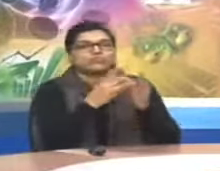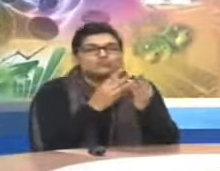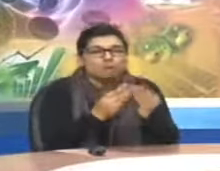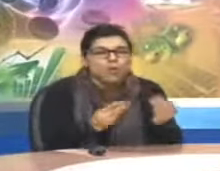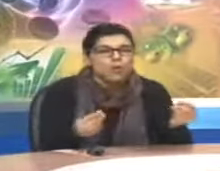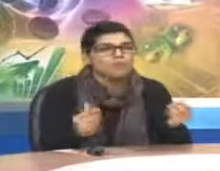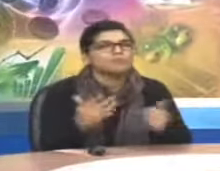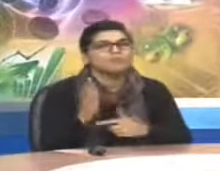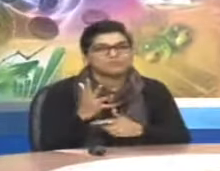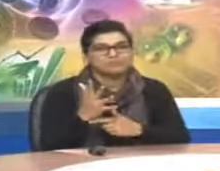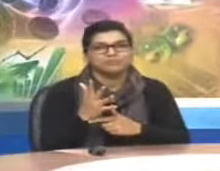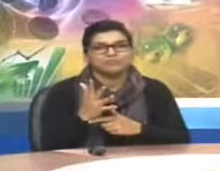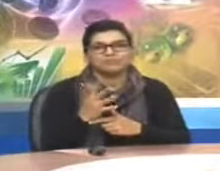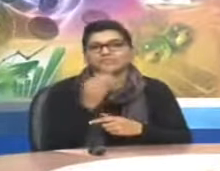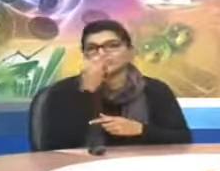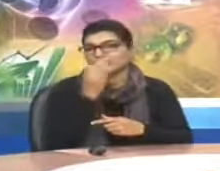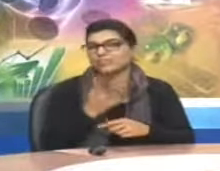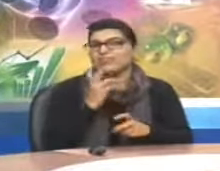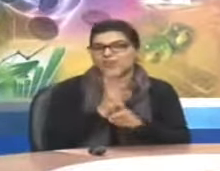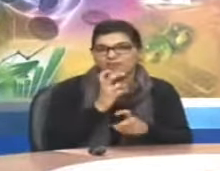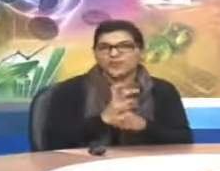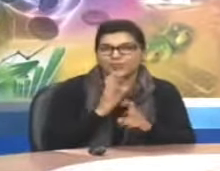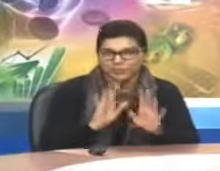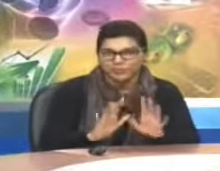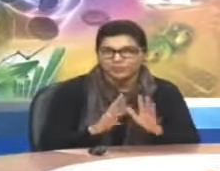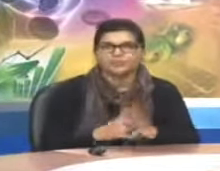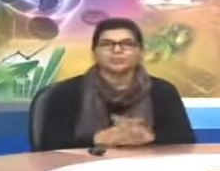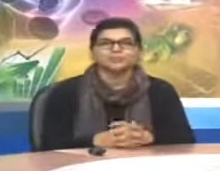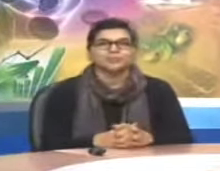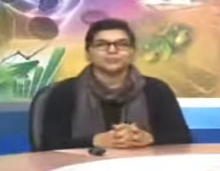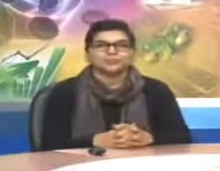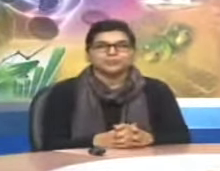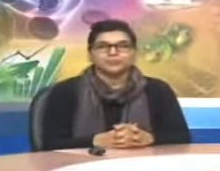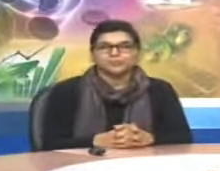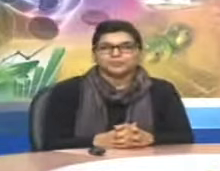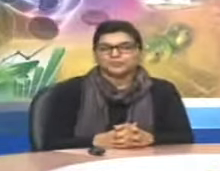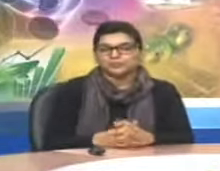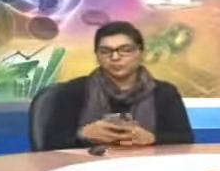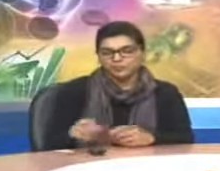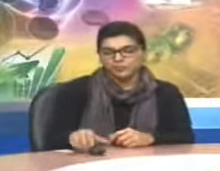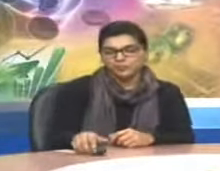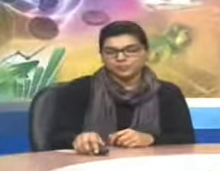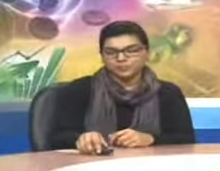but it is a mounting problem.